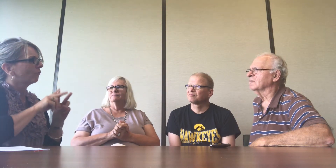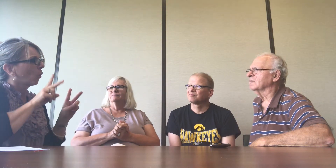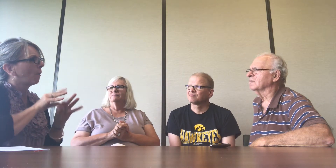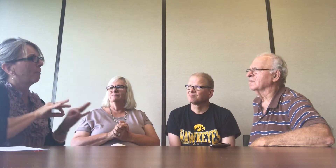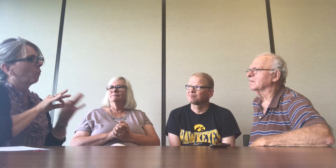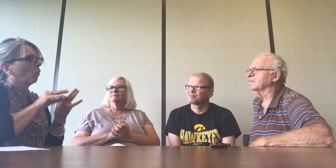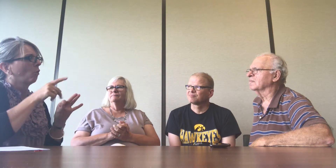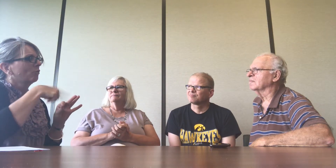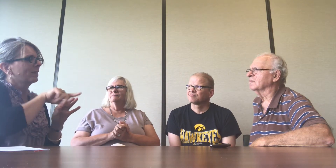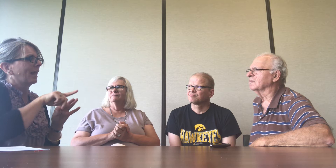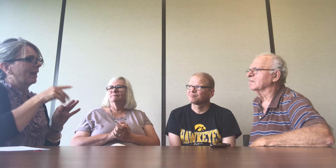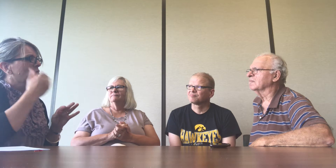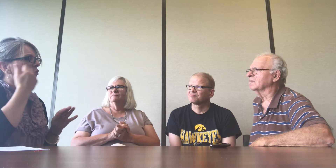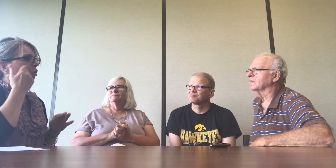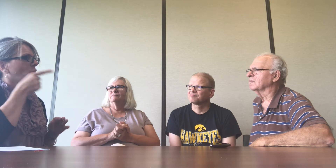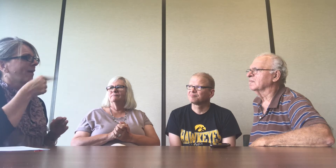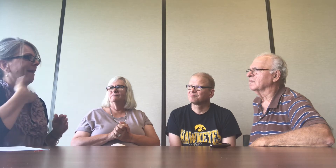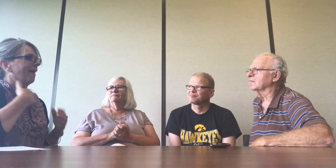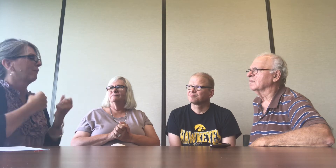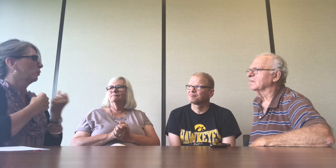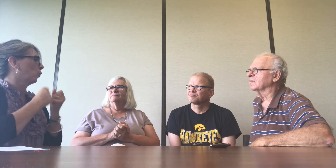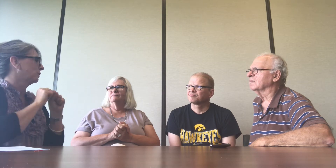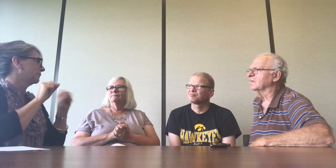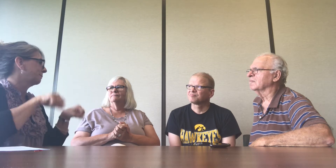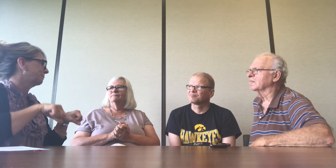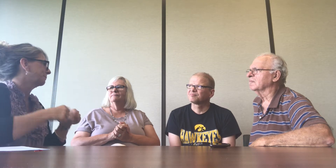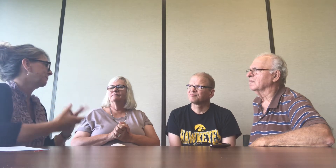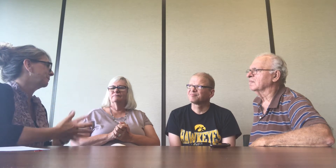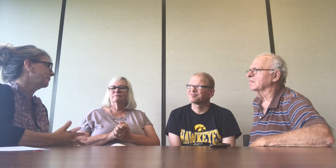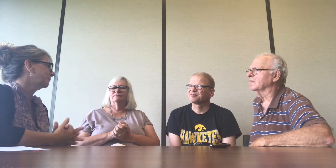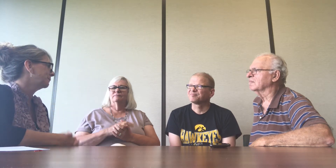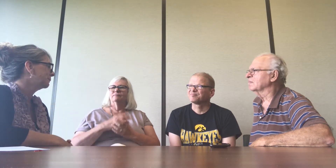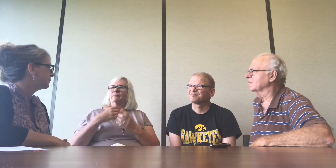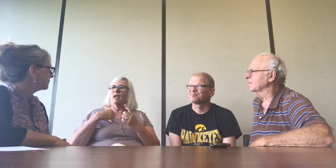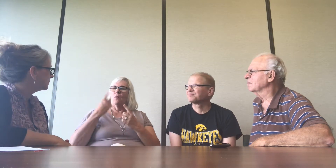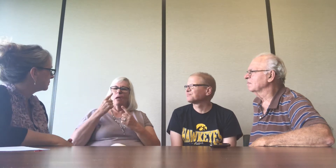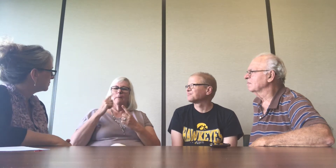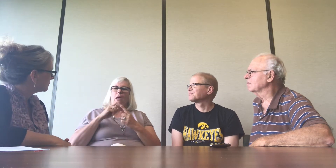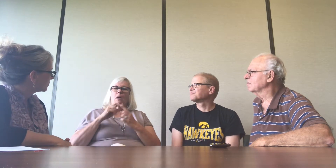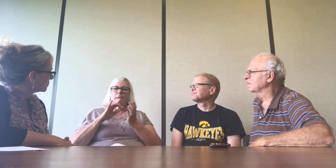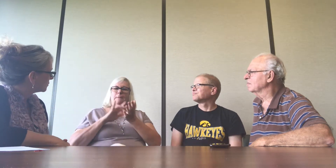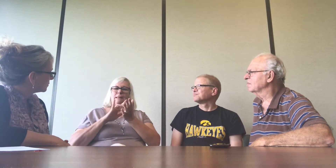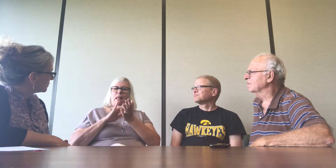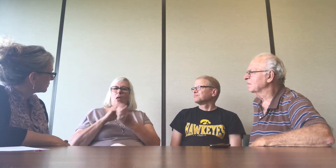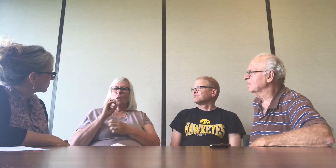and it's really frightful for them. So it's important for them to have a support system.